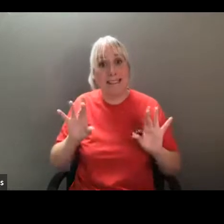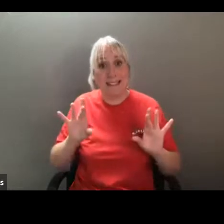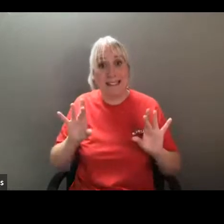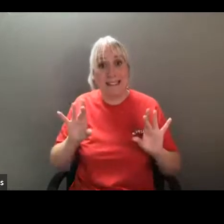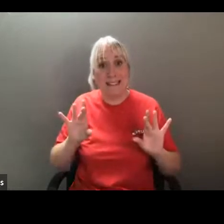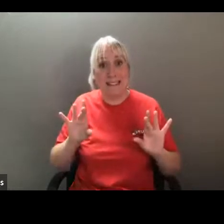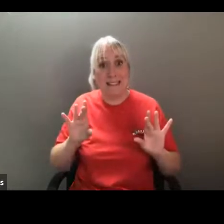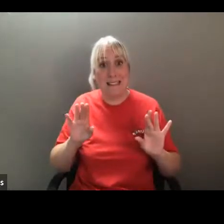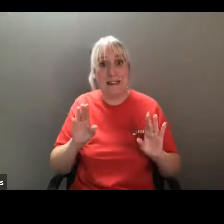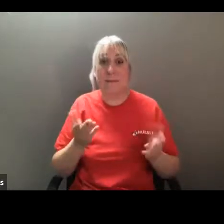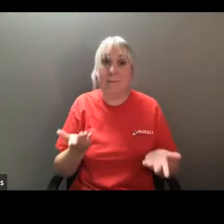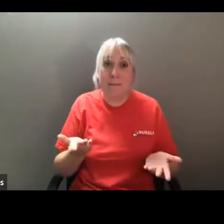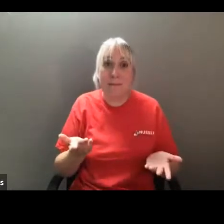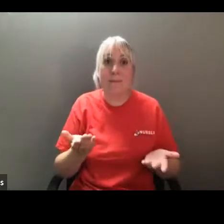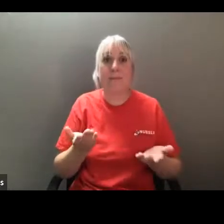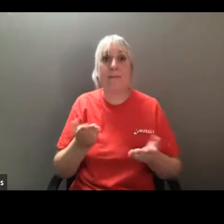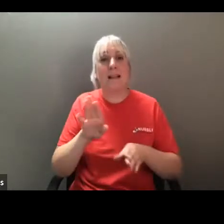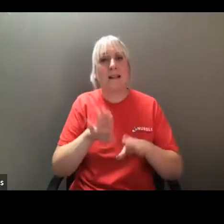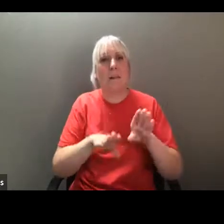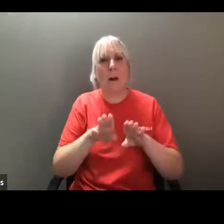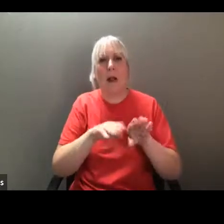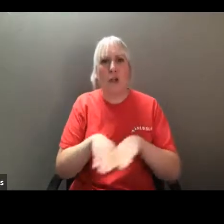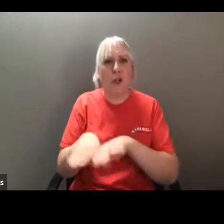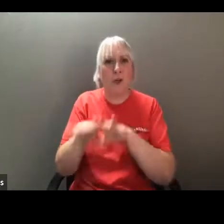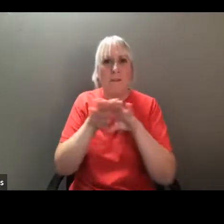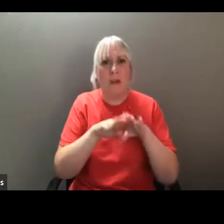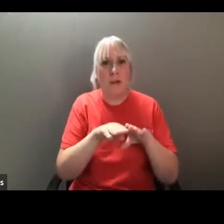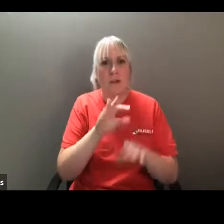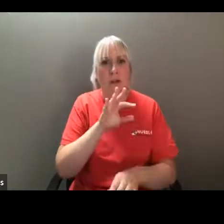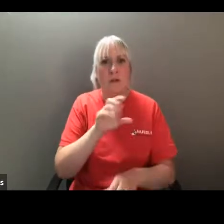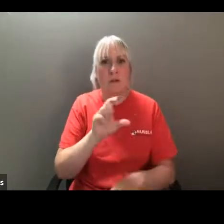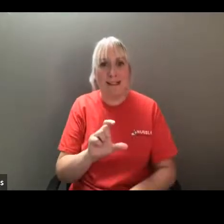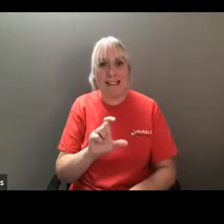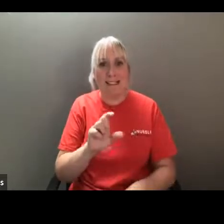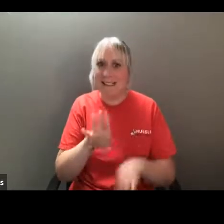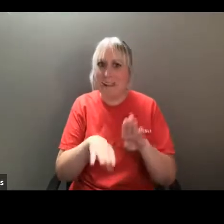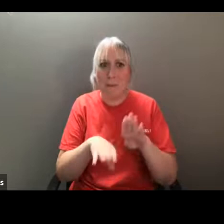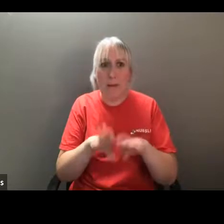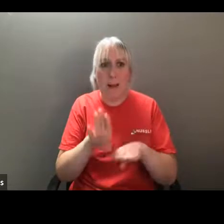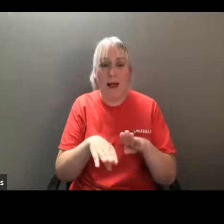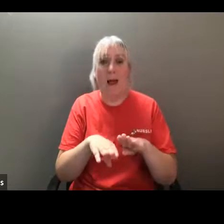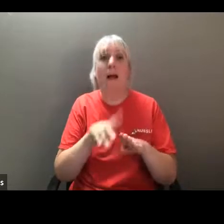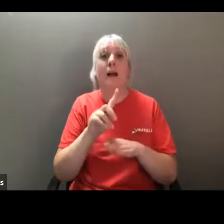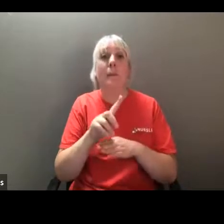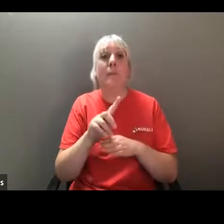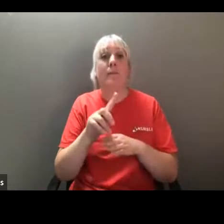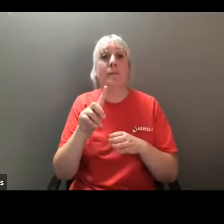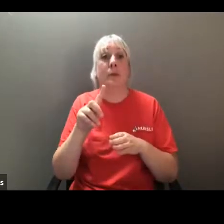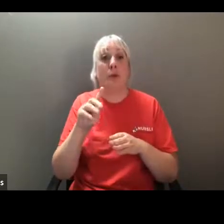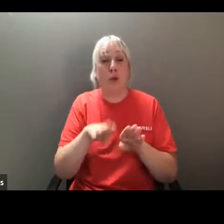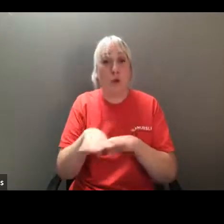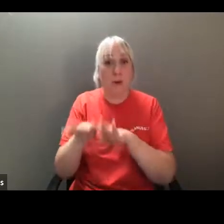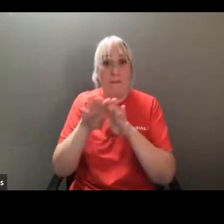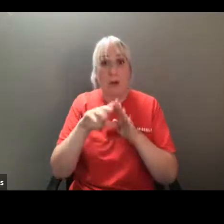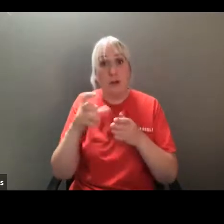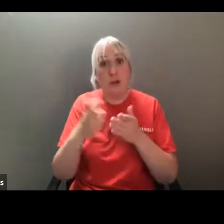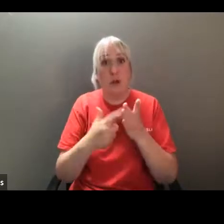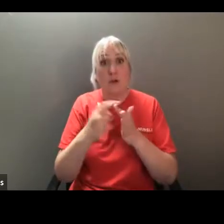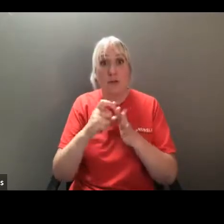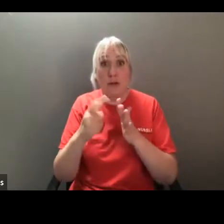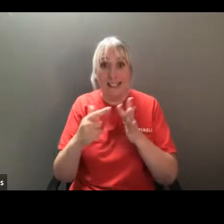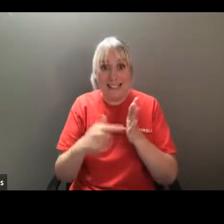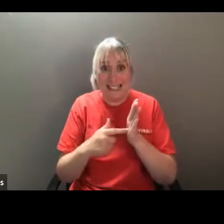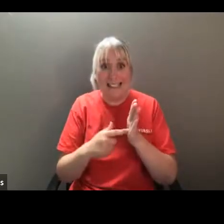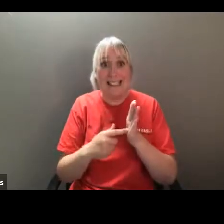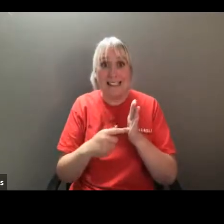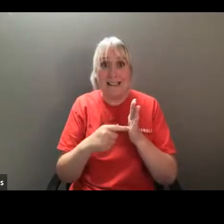universal credit. The only difference is being that universal credit is for the whole household